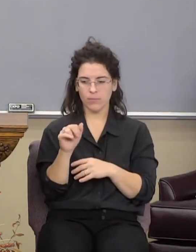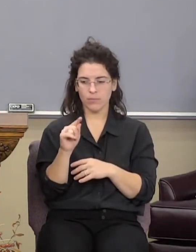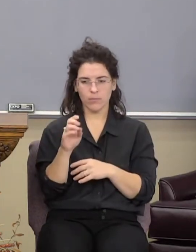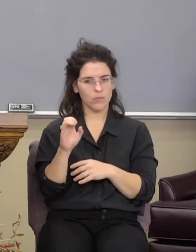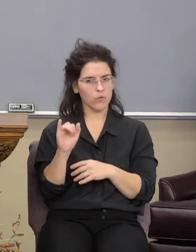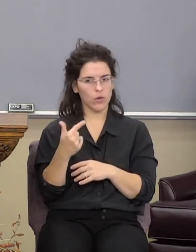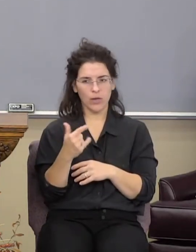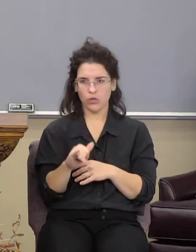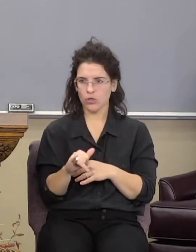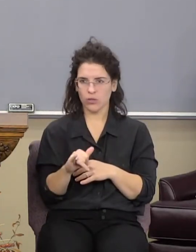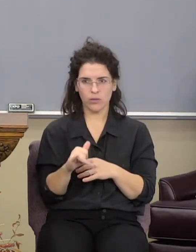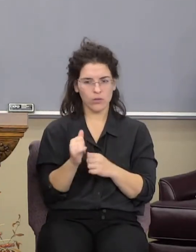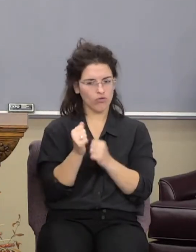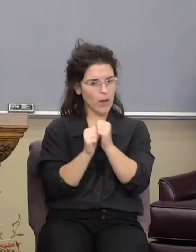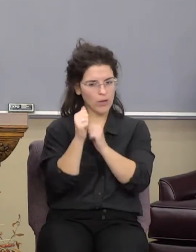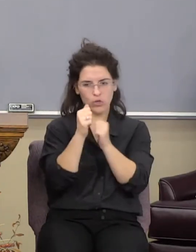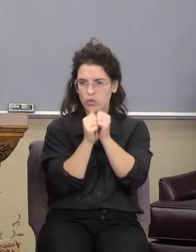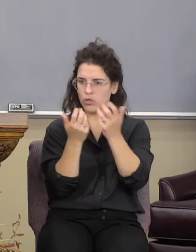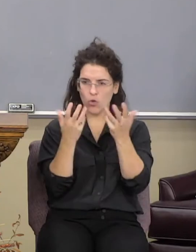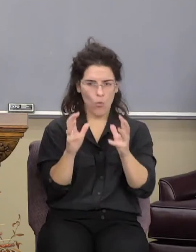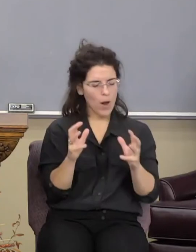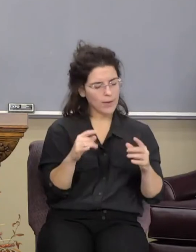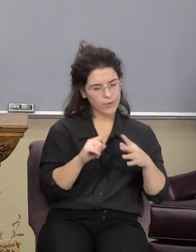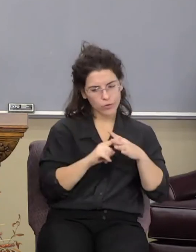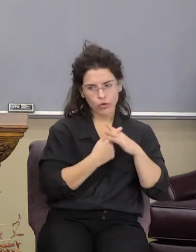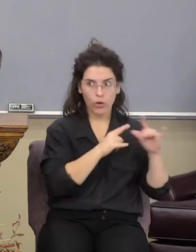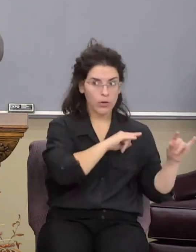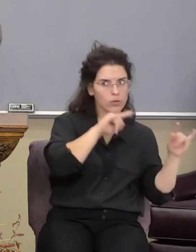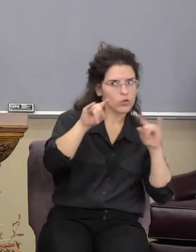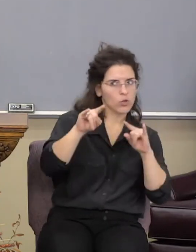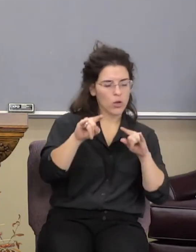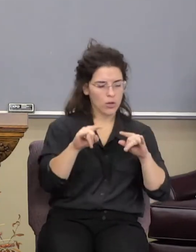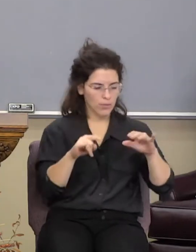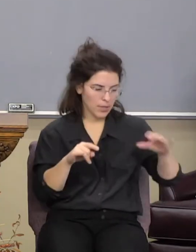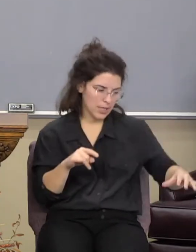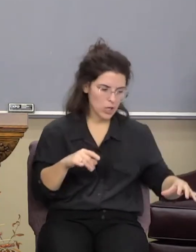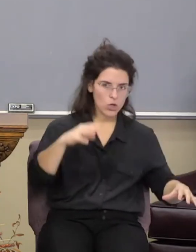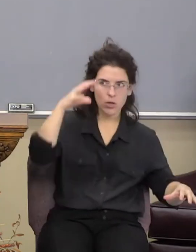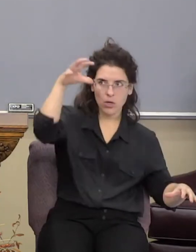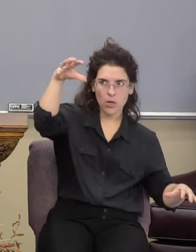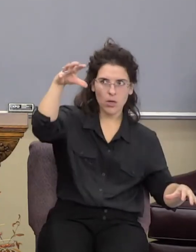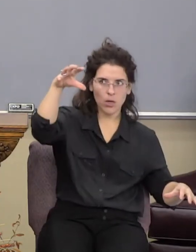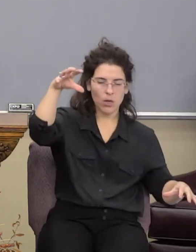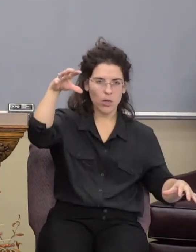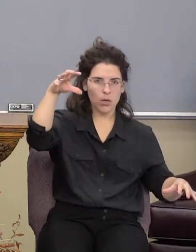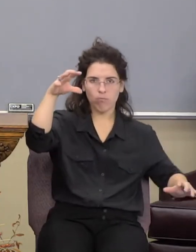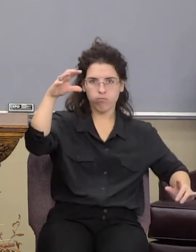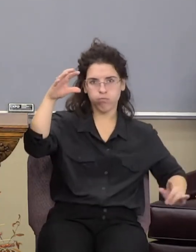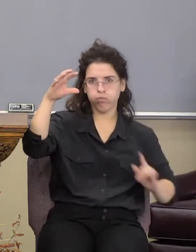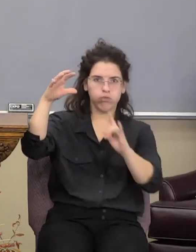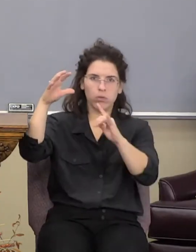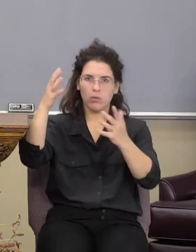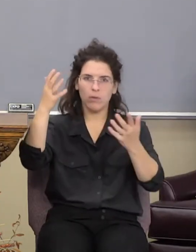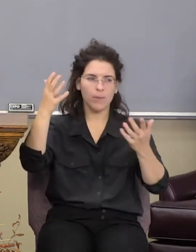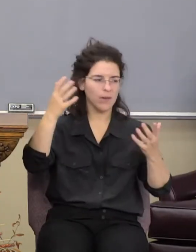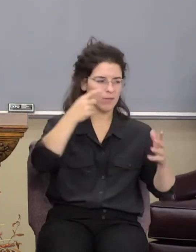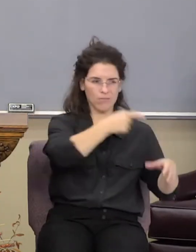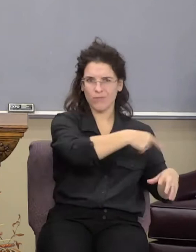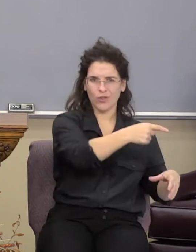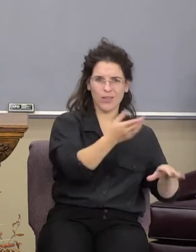don't want to initiate an assault on a fort on a hill. You're